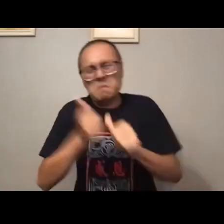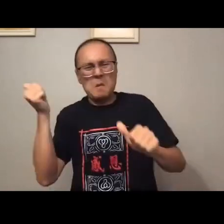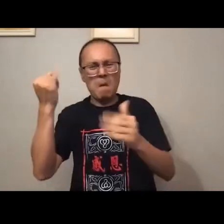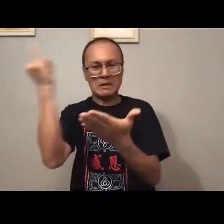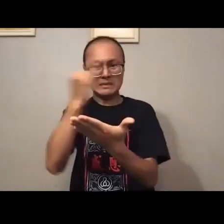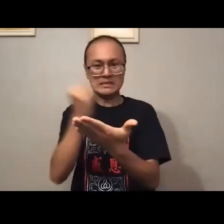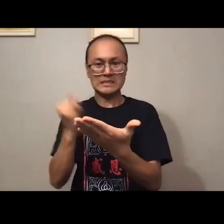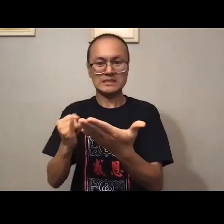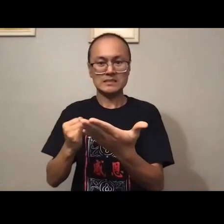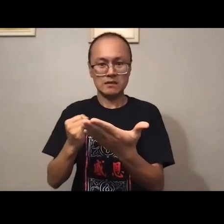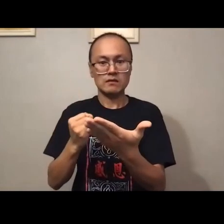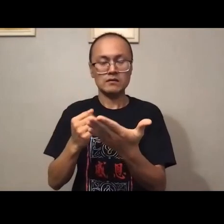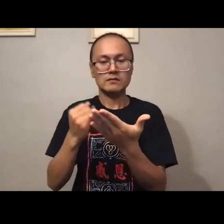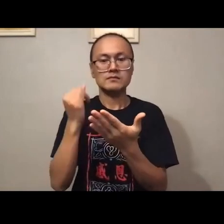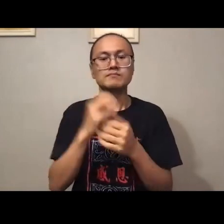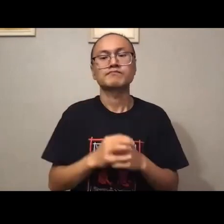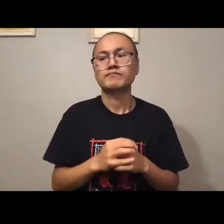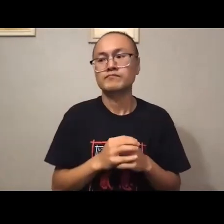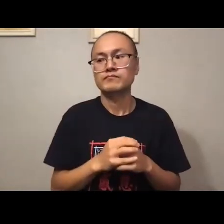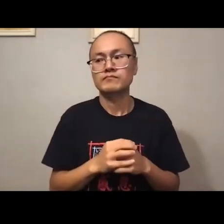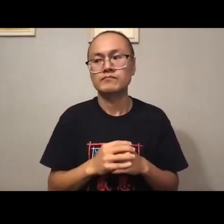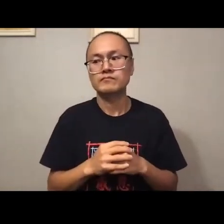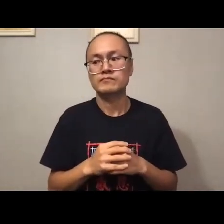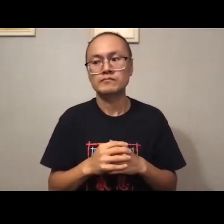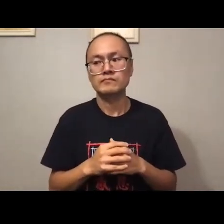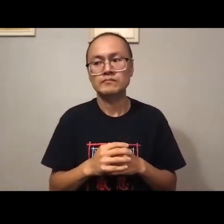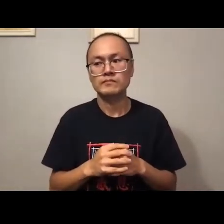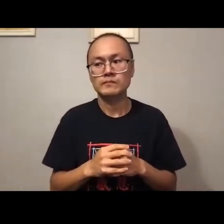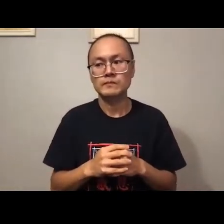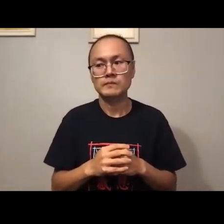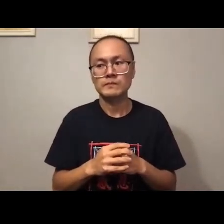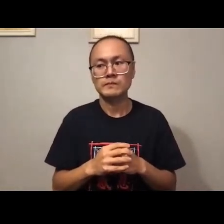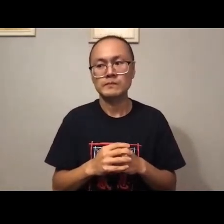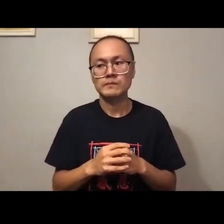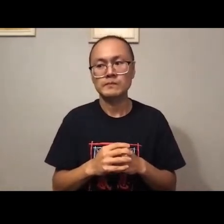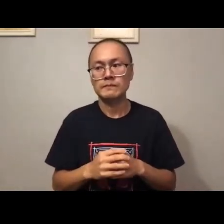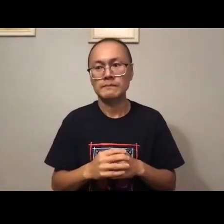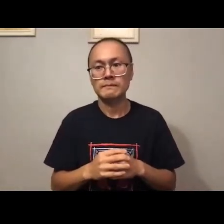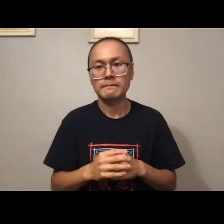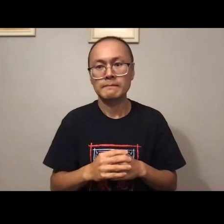And so I kept working on speech and art.